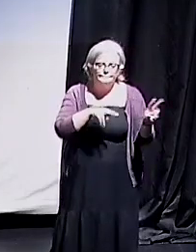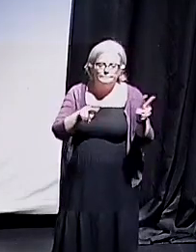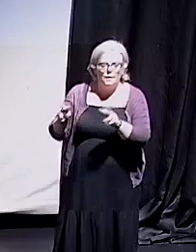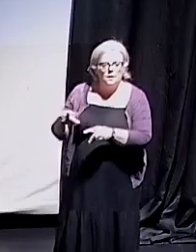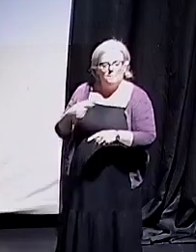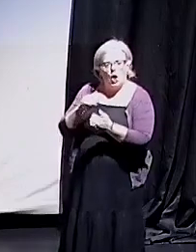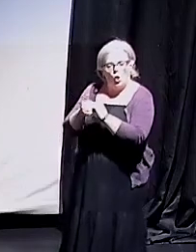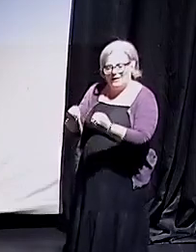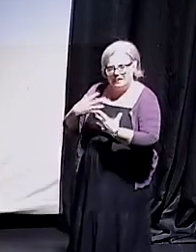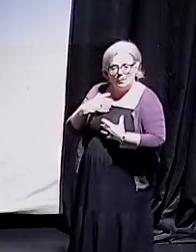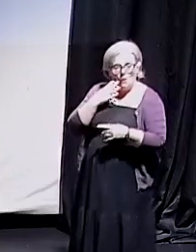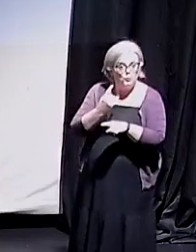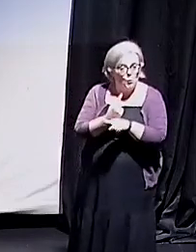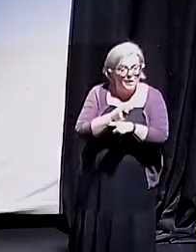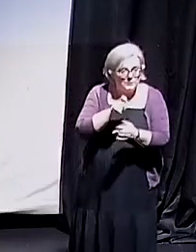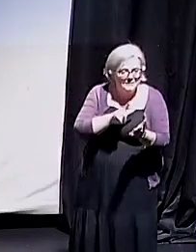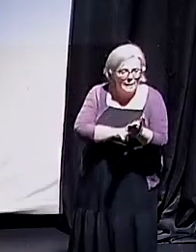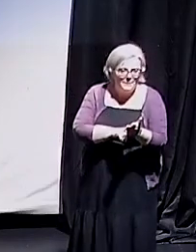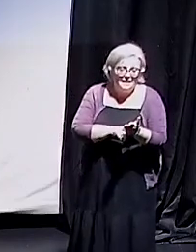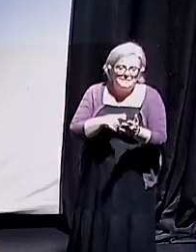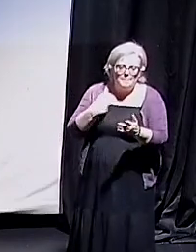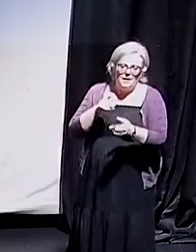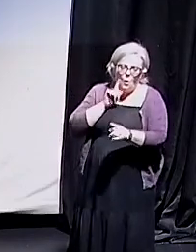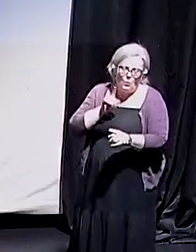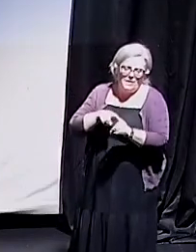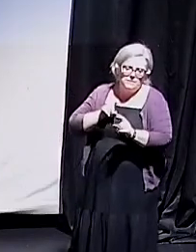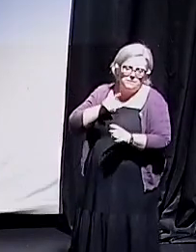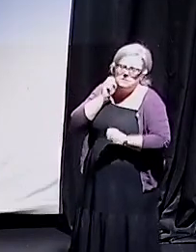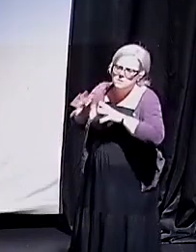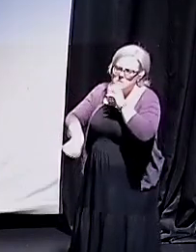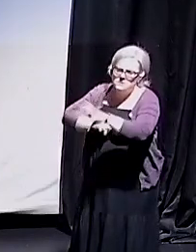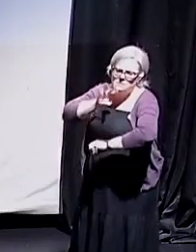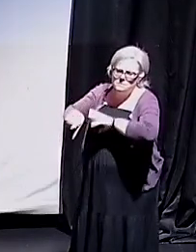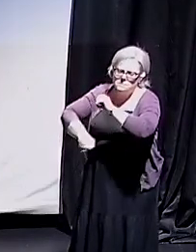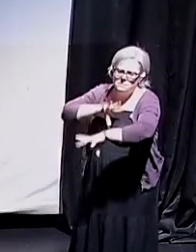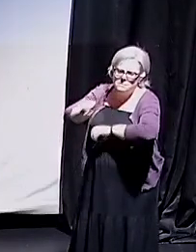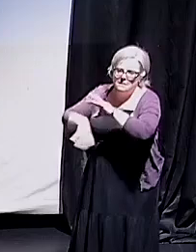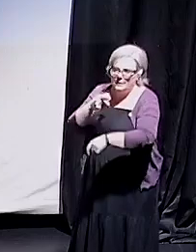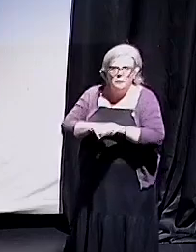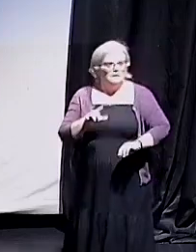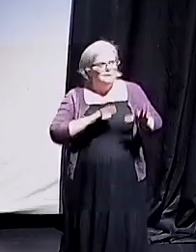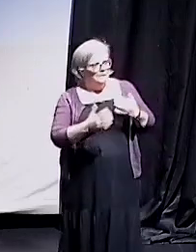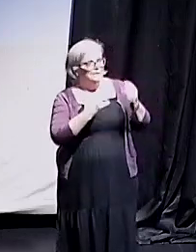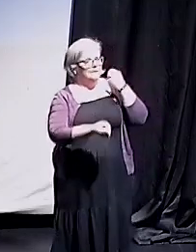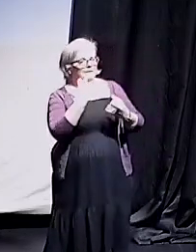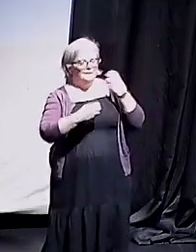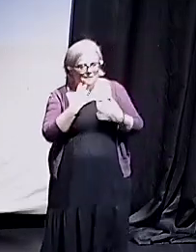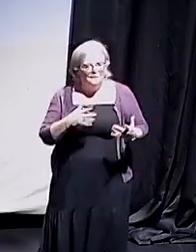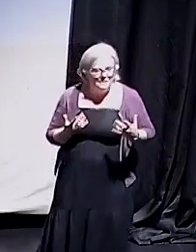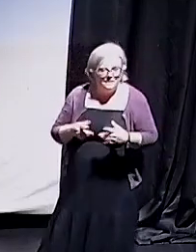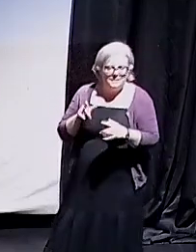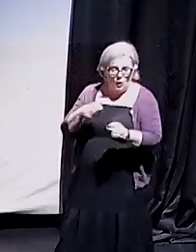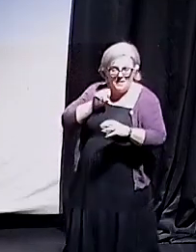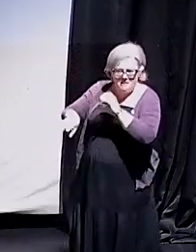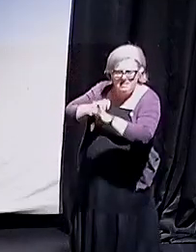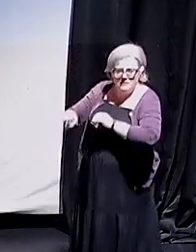the subject of City Lit, I tend to waterboard people with the amount of information and the passion of it. And so I'd waterboarded